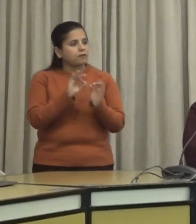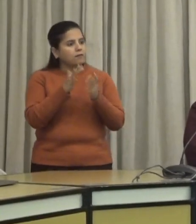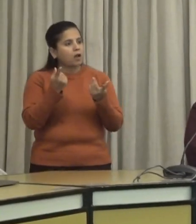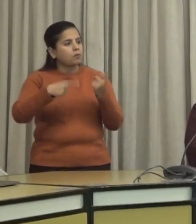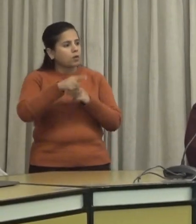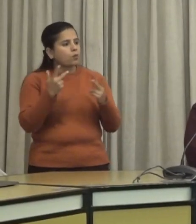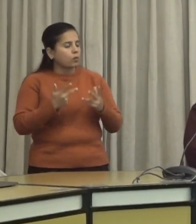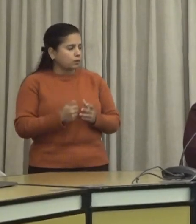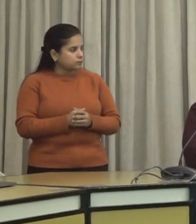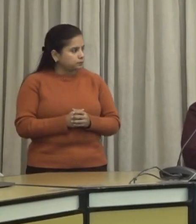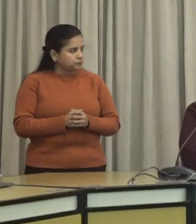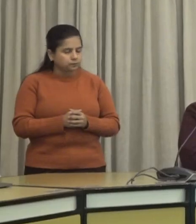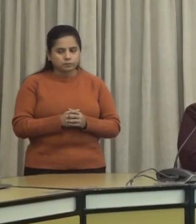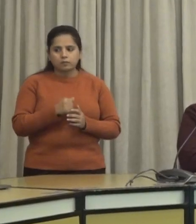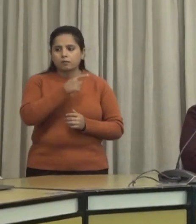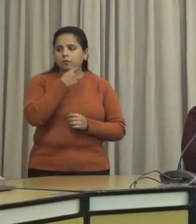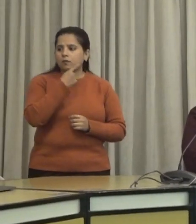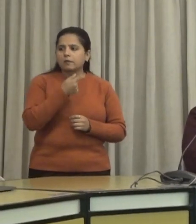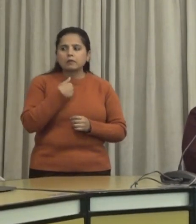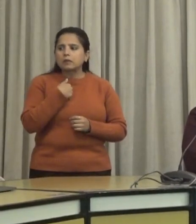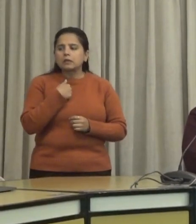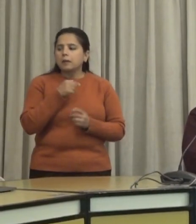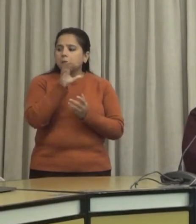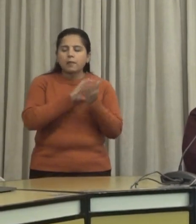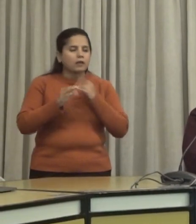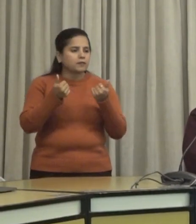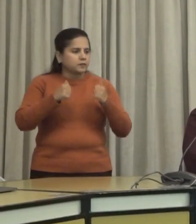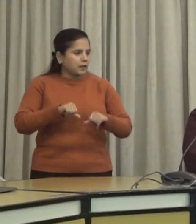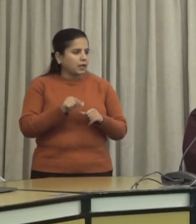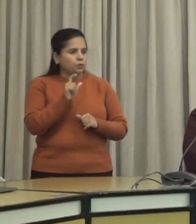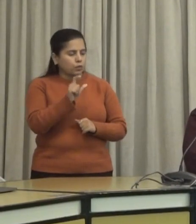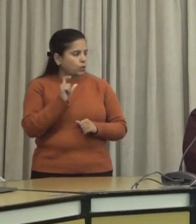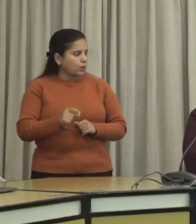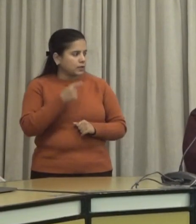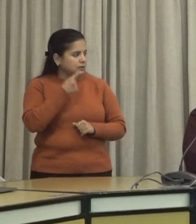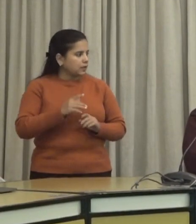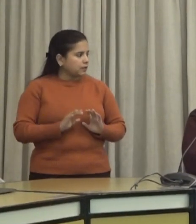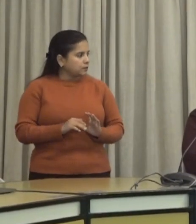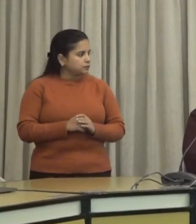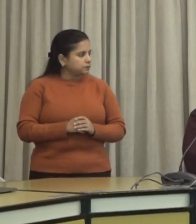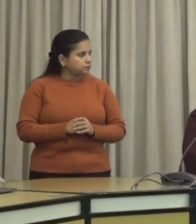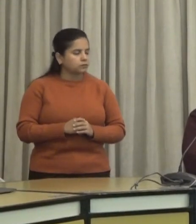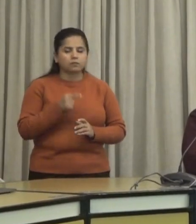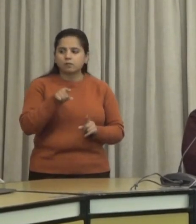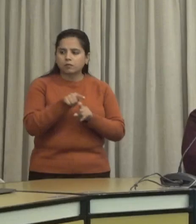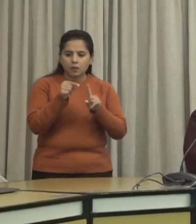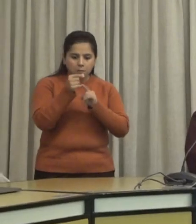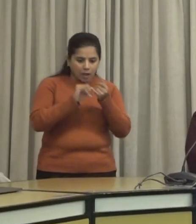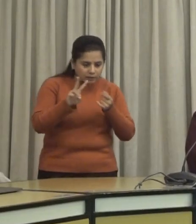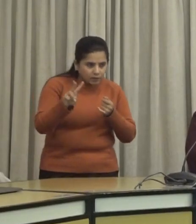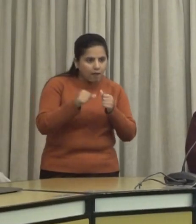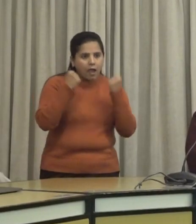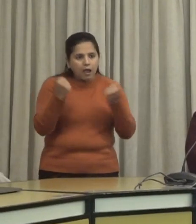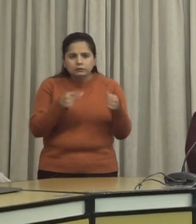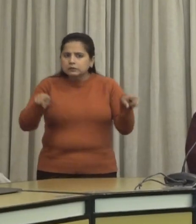associate people. You know, we can't mix up the terminology as passive and active being